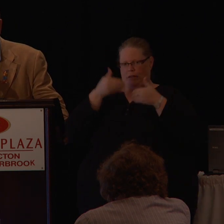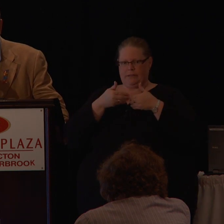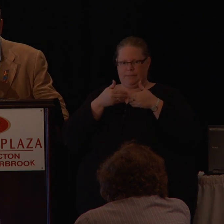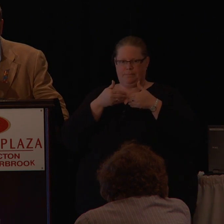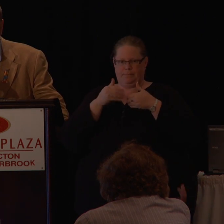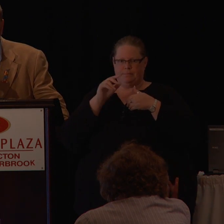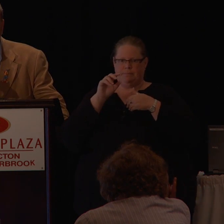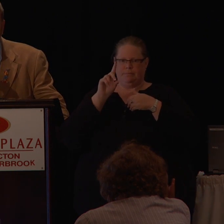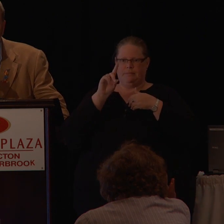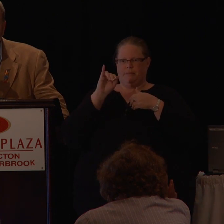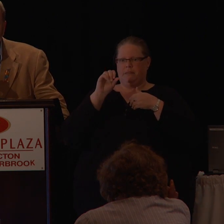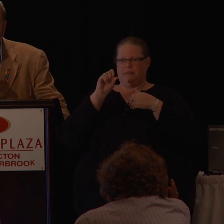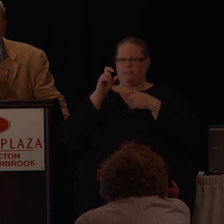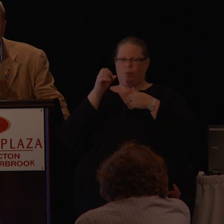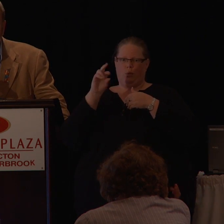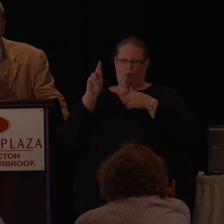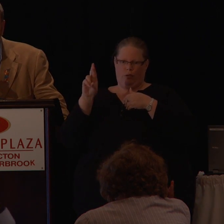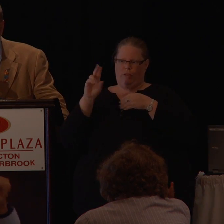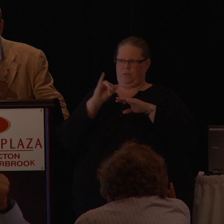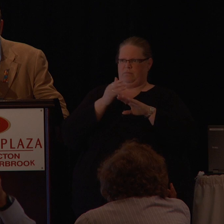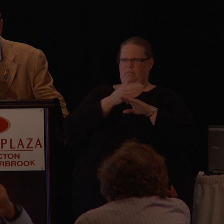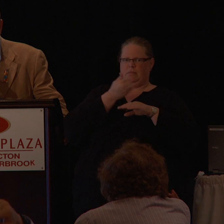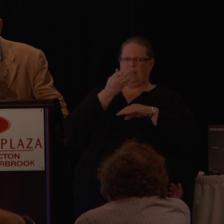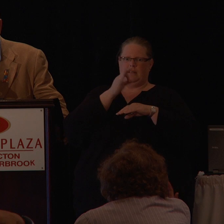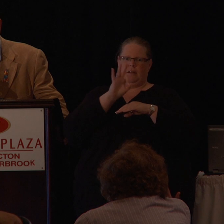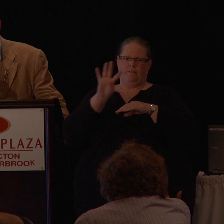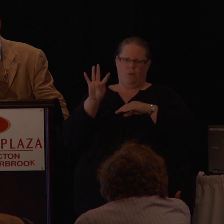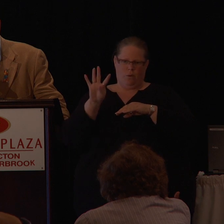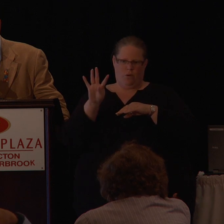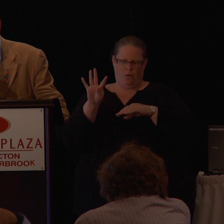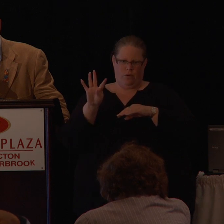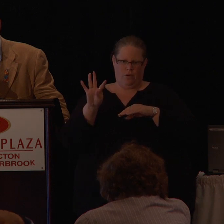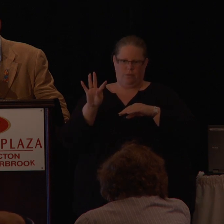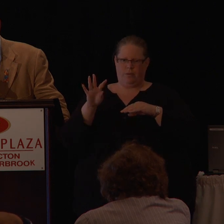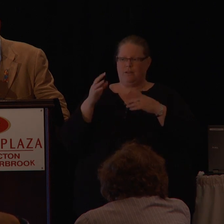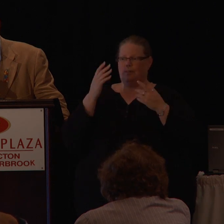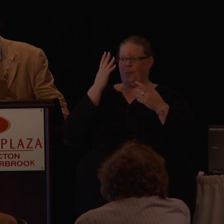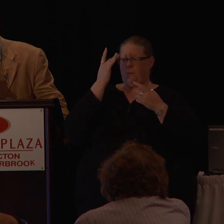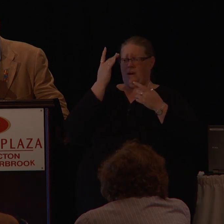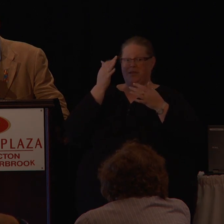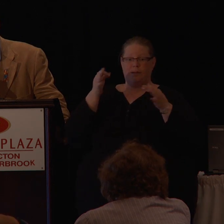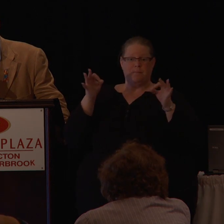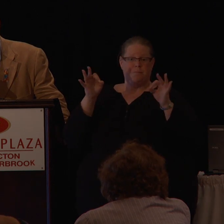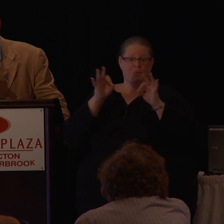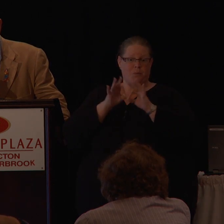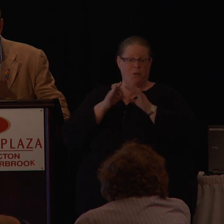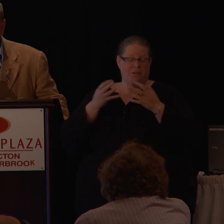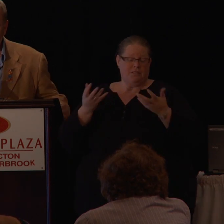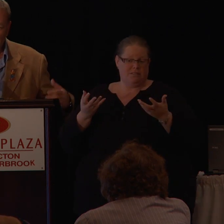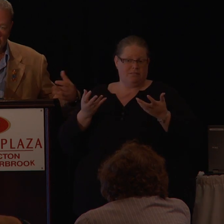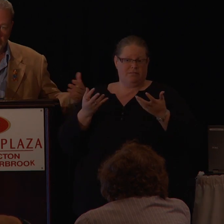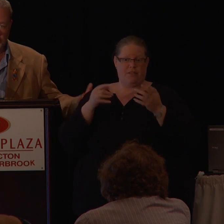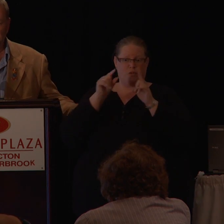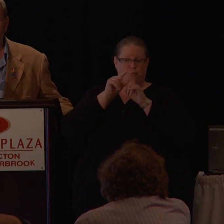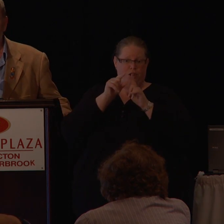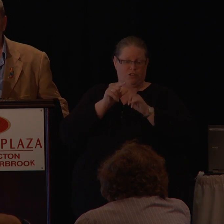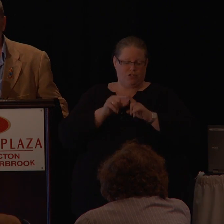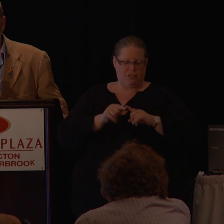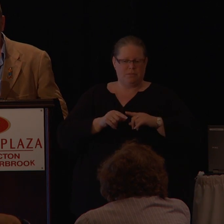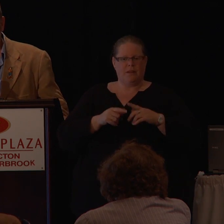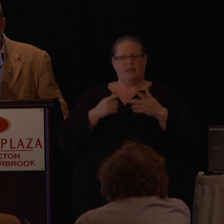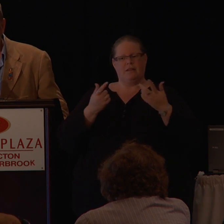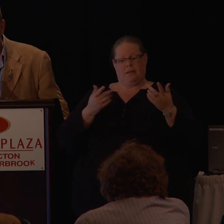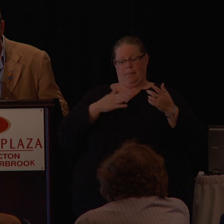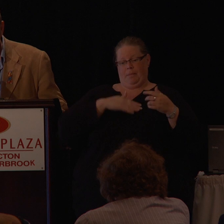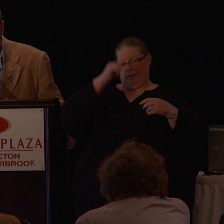in 1994. The significance of pointing that out is something that really distinguishes